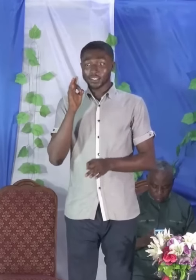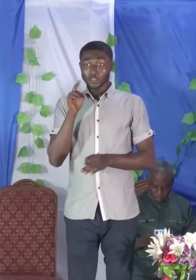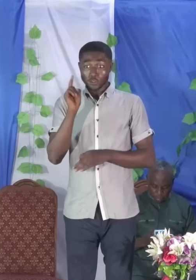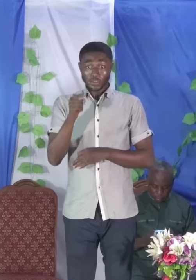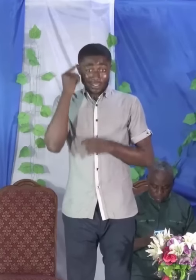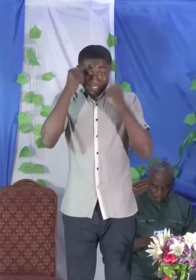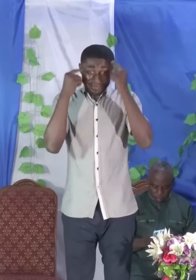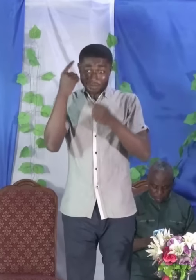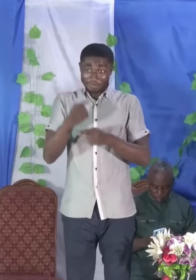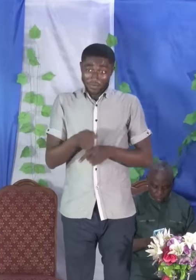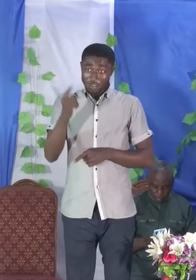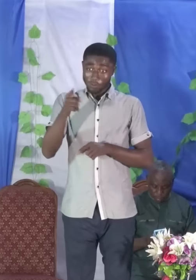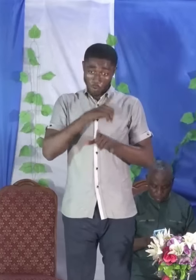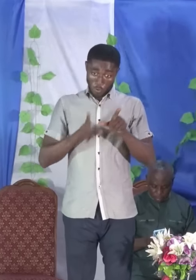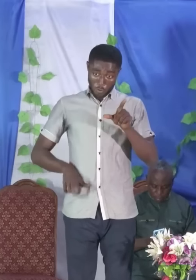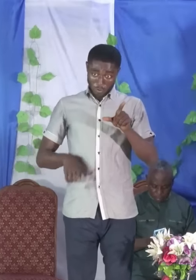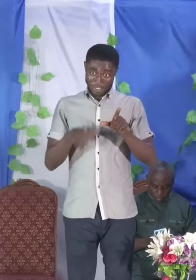na ko heaven fe